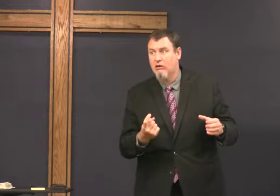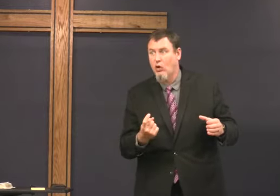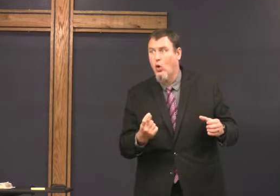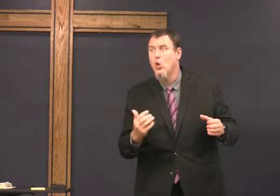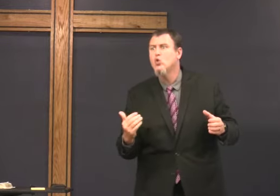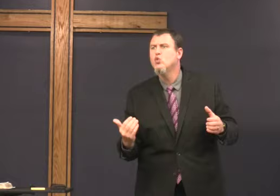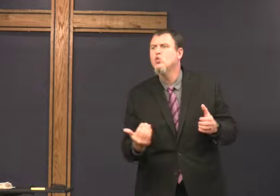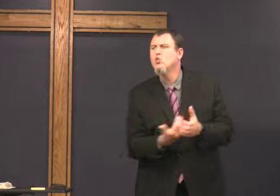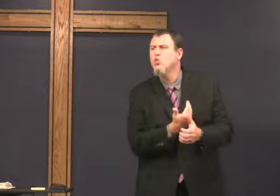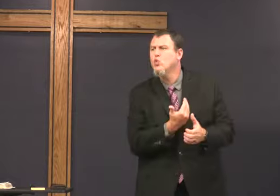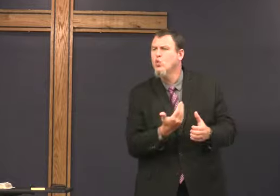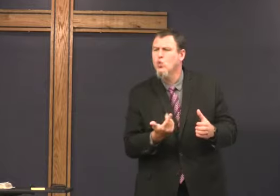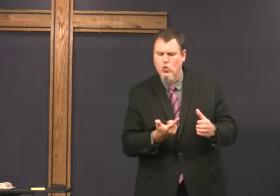It's like when there's an.